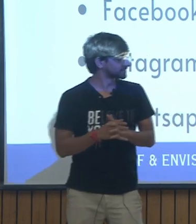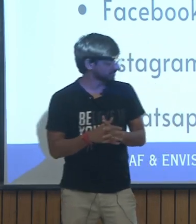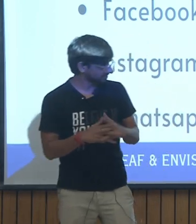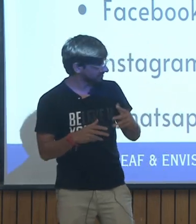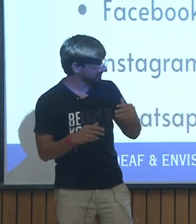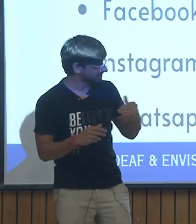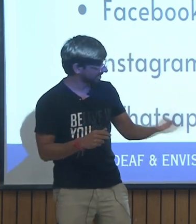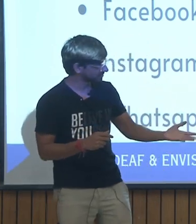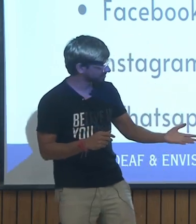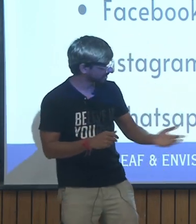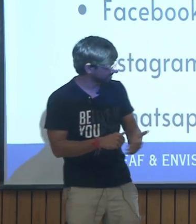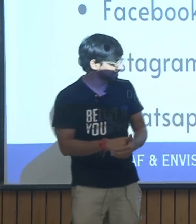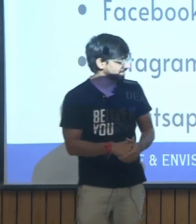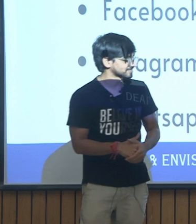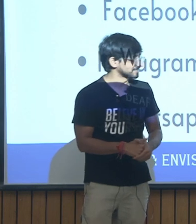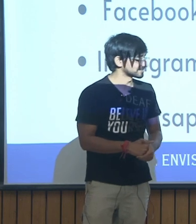So I was present in last class.